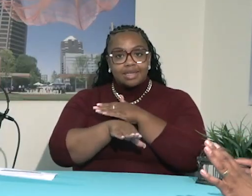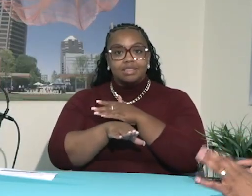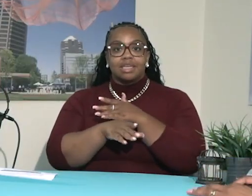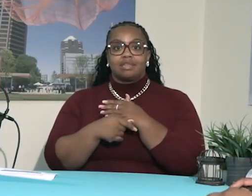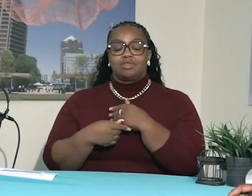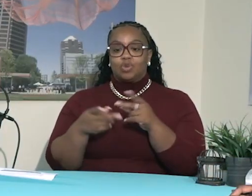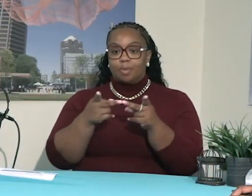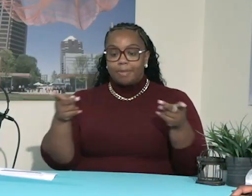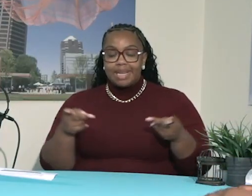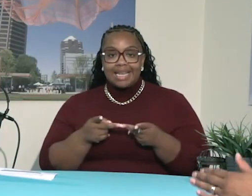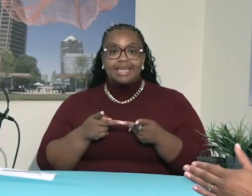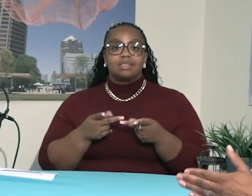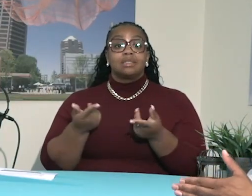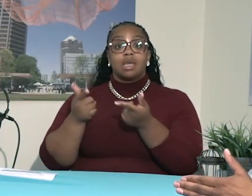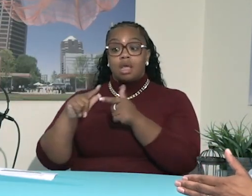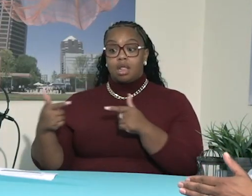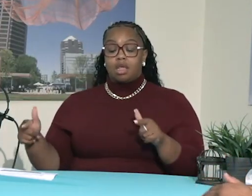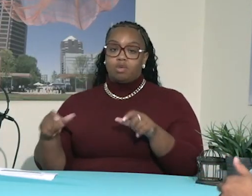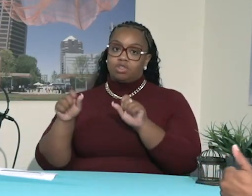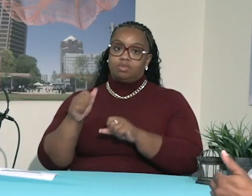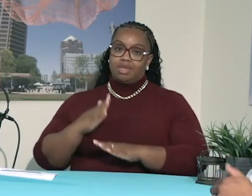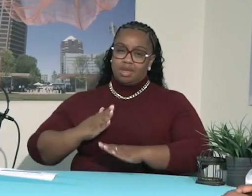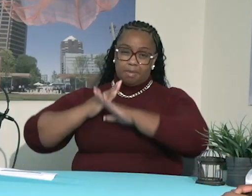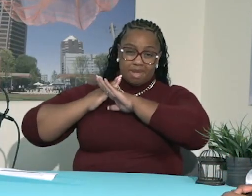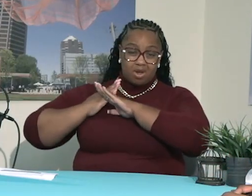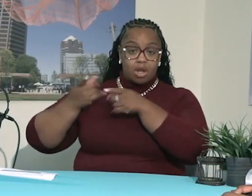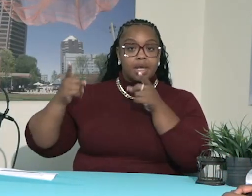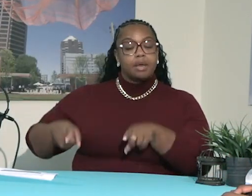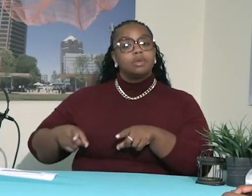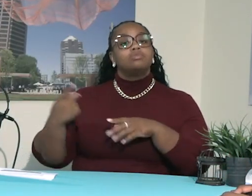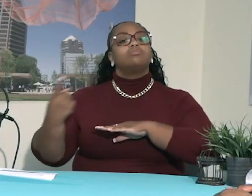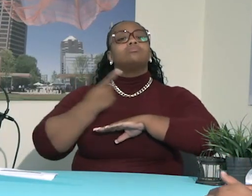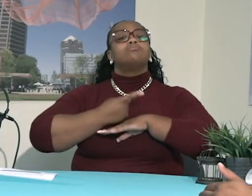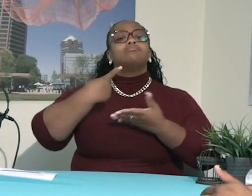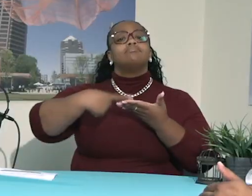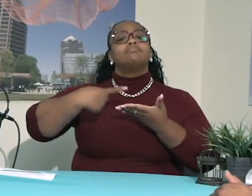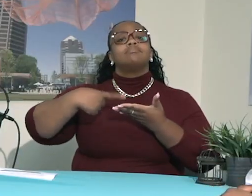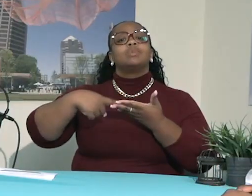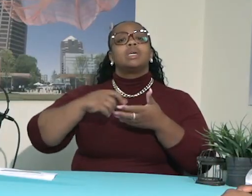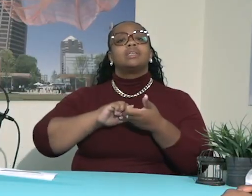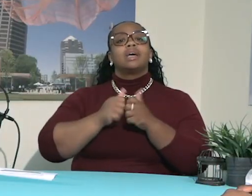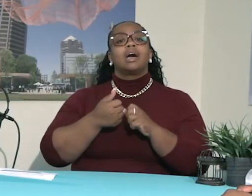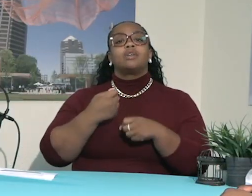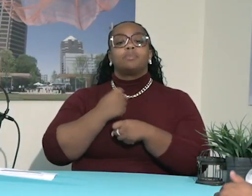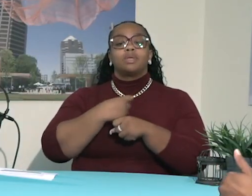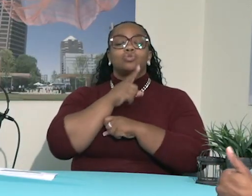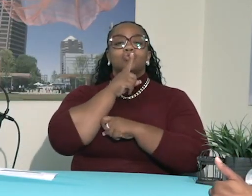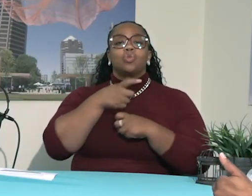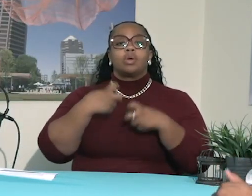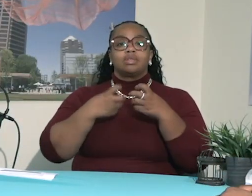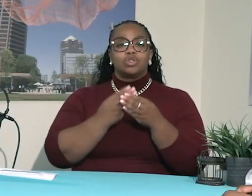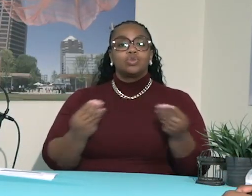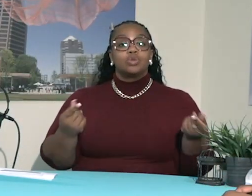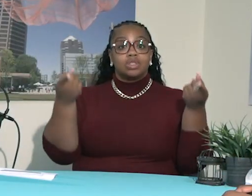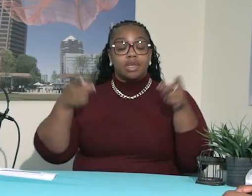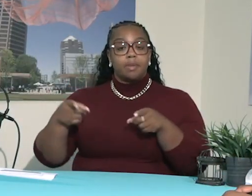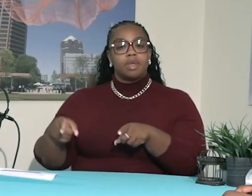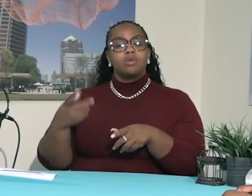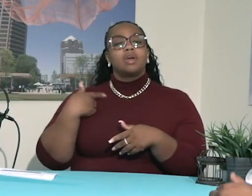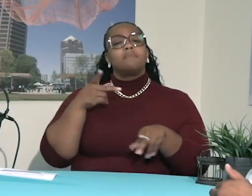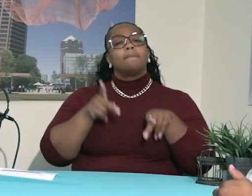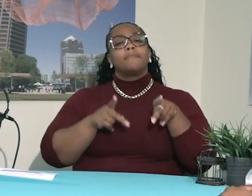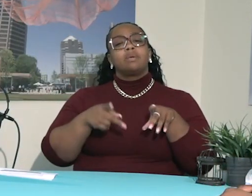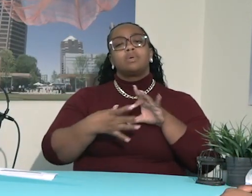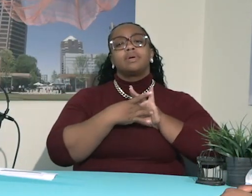and language can be a barrier in that effort. So today we will discuss how to bring solutions for that problem. There are people and technology out